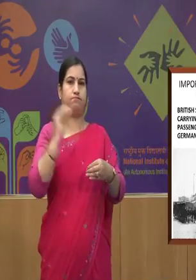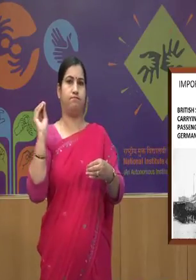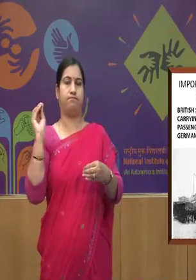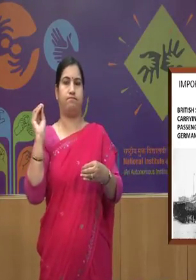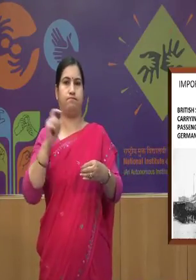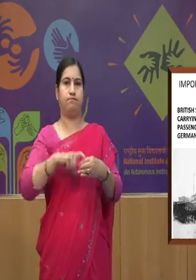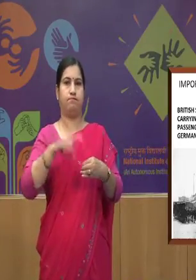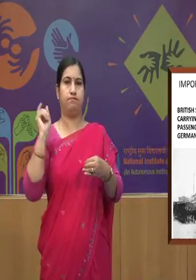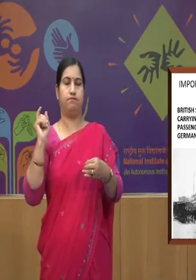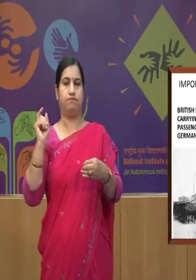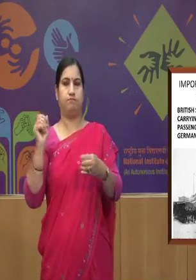with Germany.